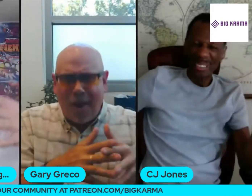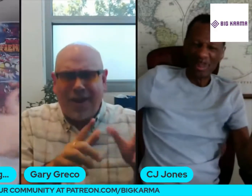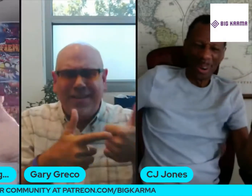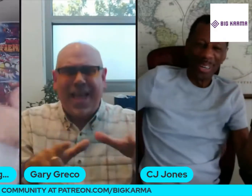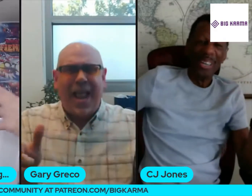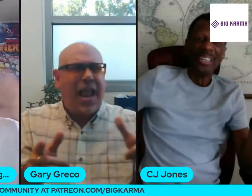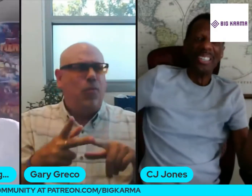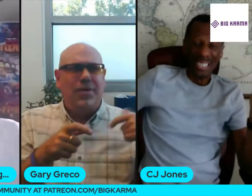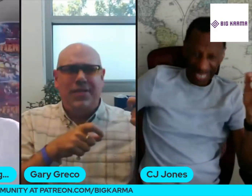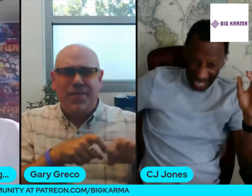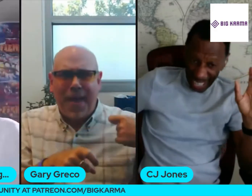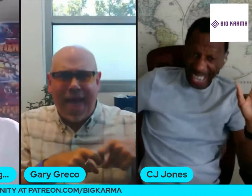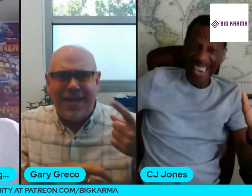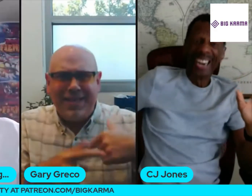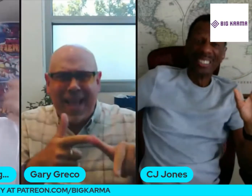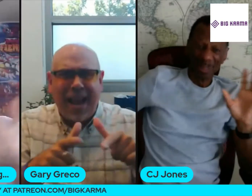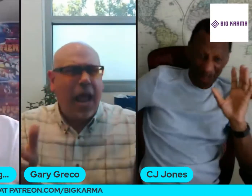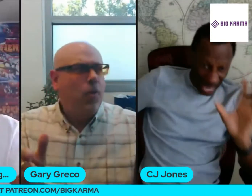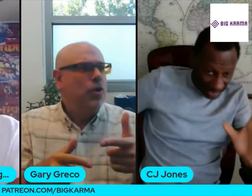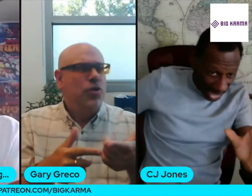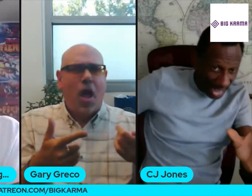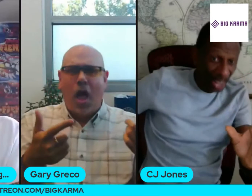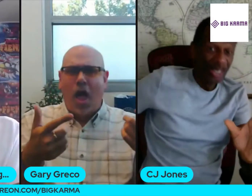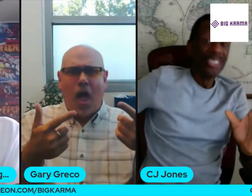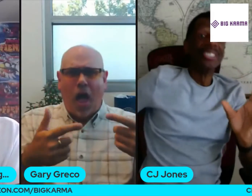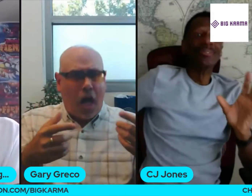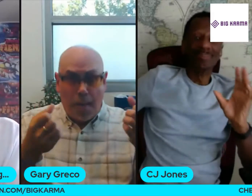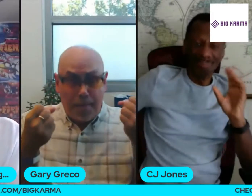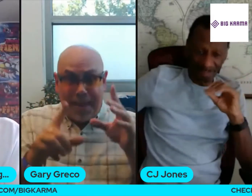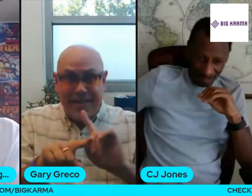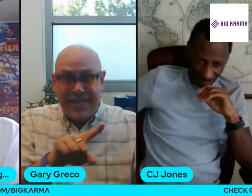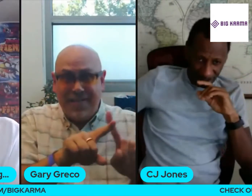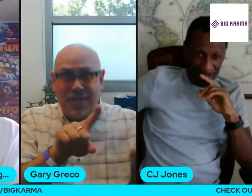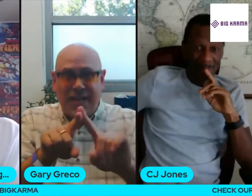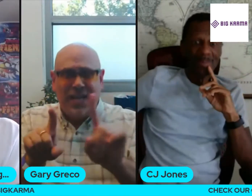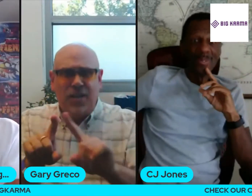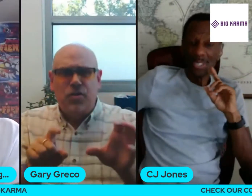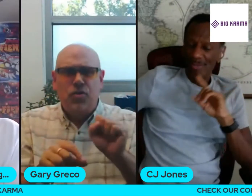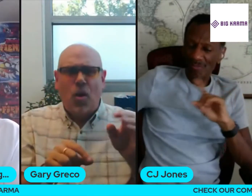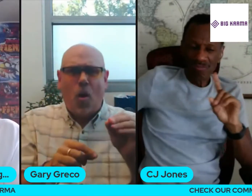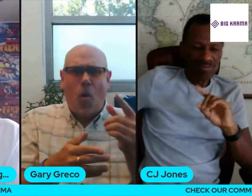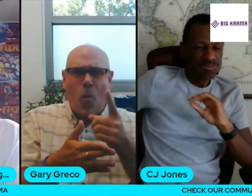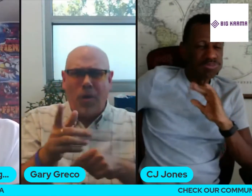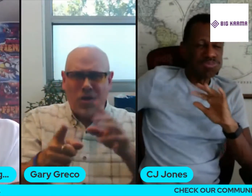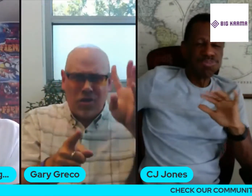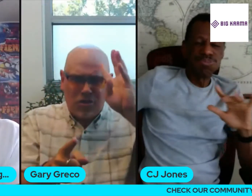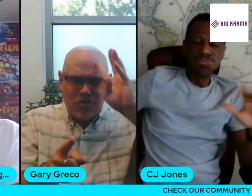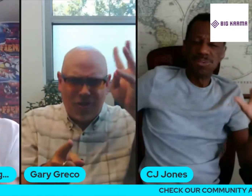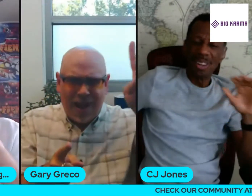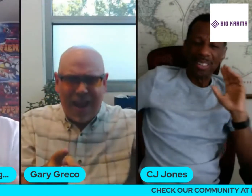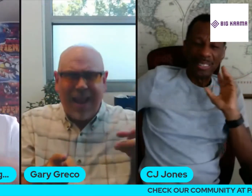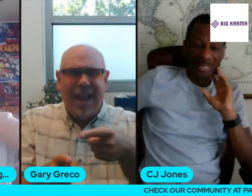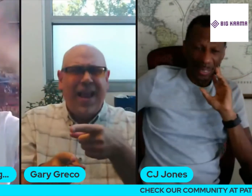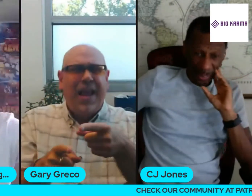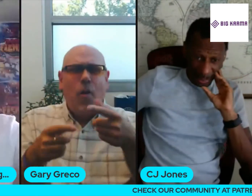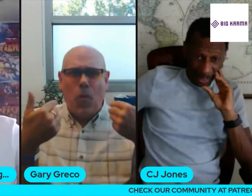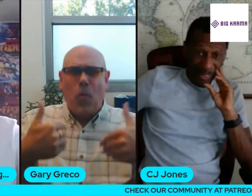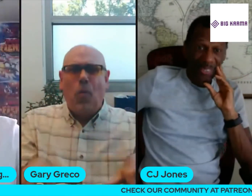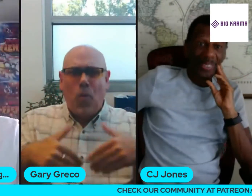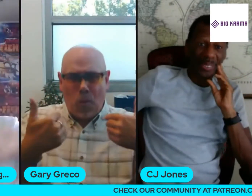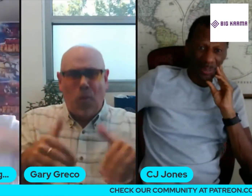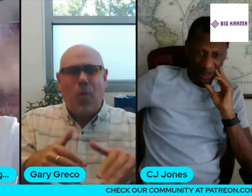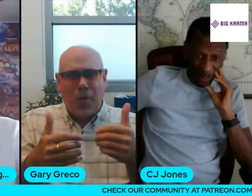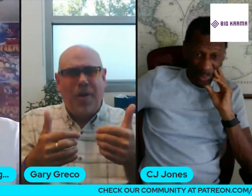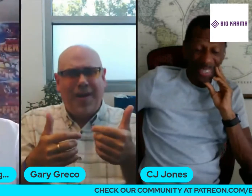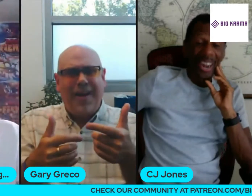language, and I gave up. And so what you're creating is like simplified Esperanto for